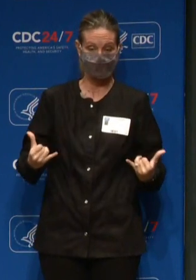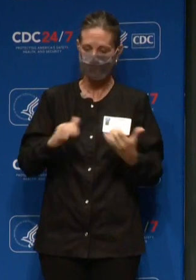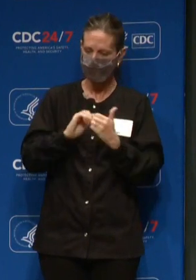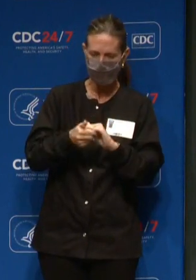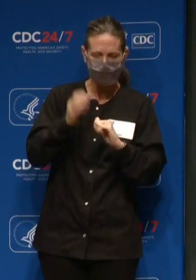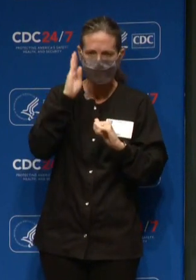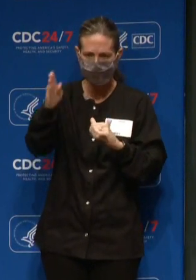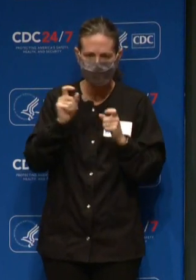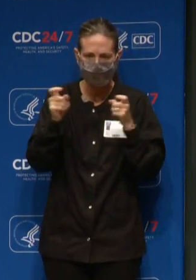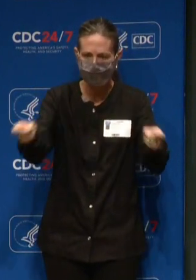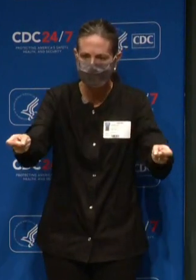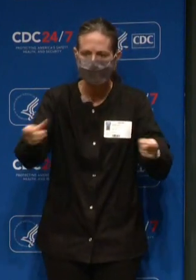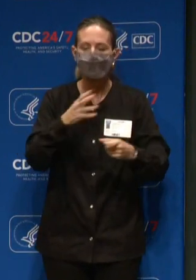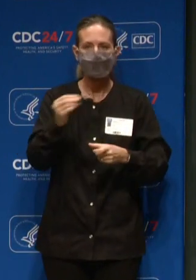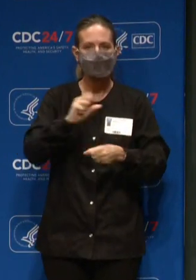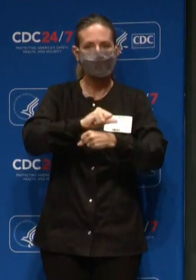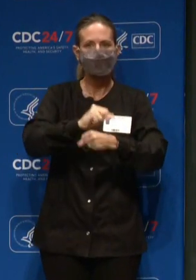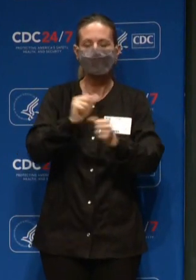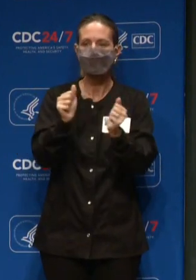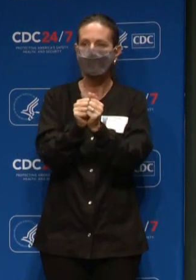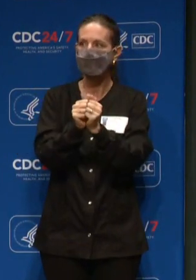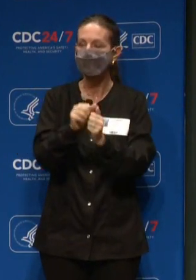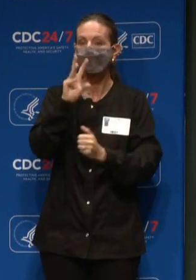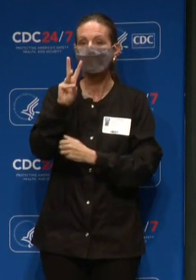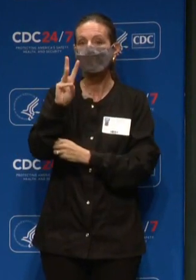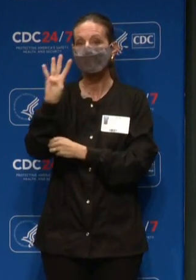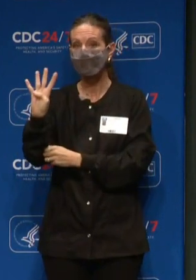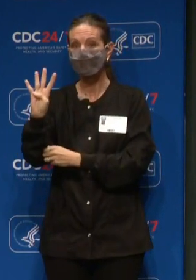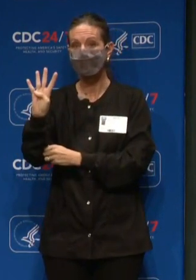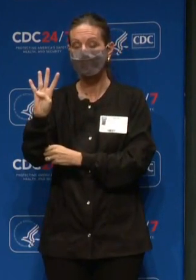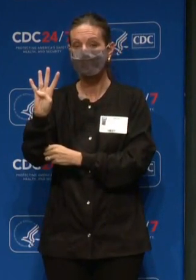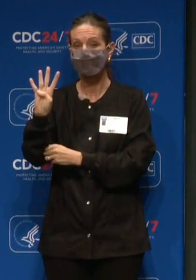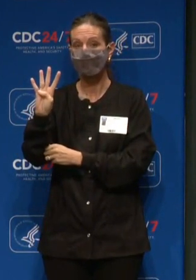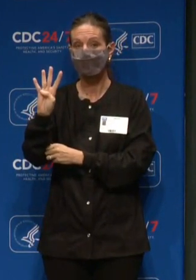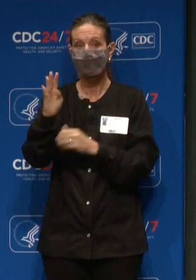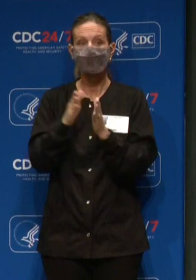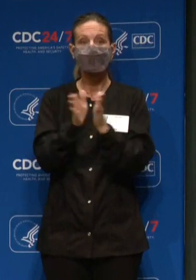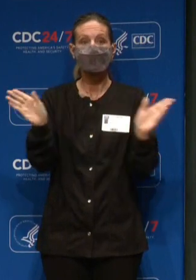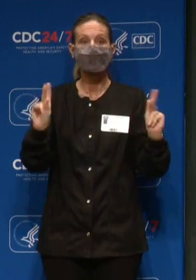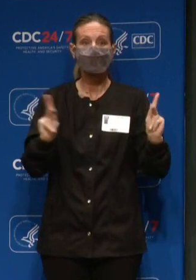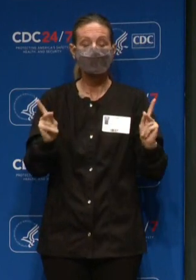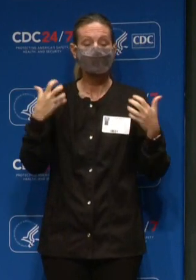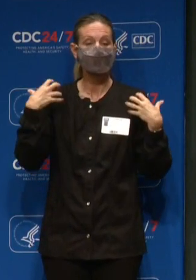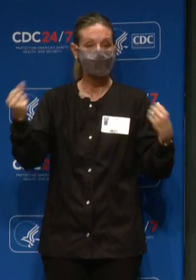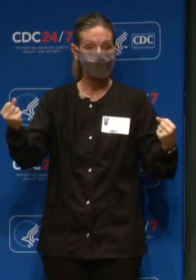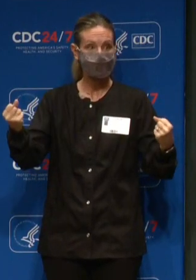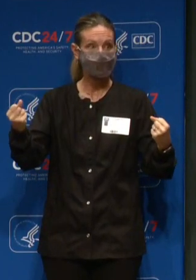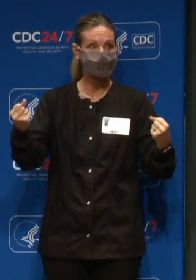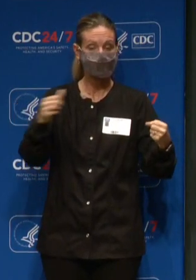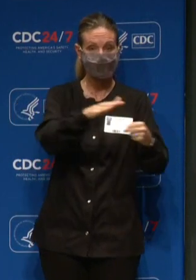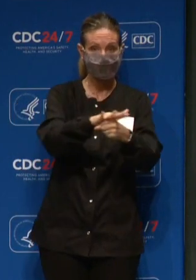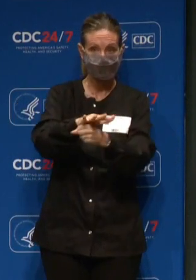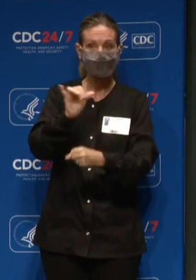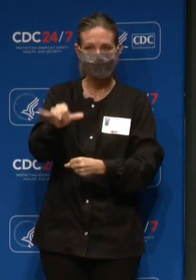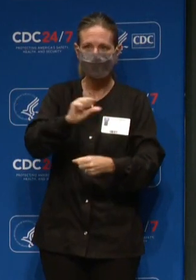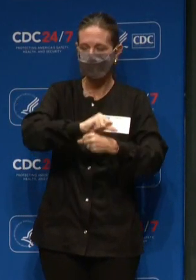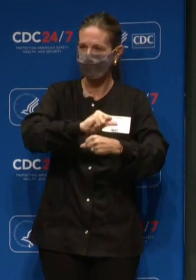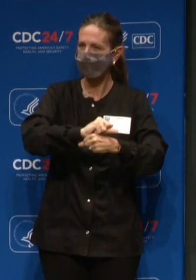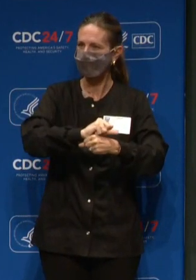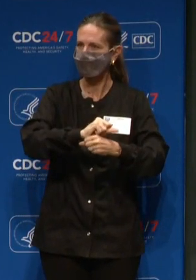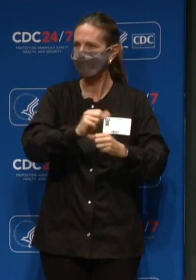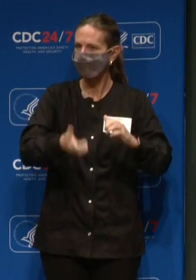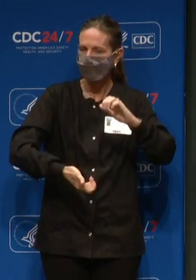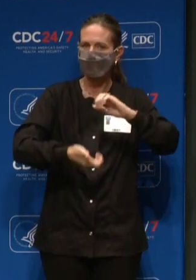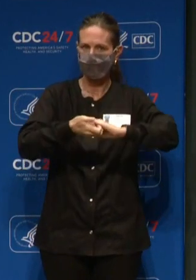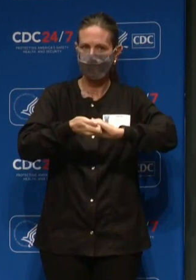administration, working with the 64 public health jurisdictions they partner with on vaccines each year. I